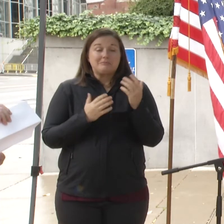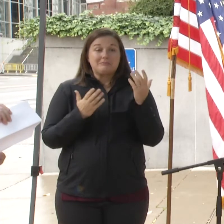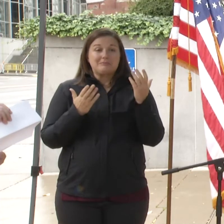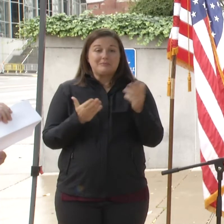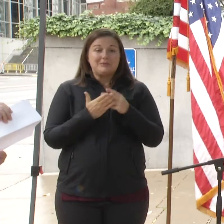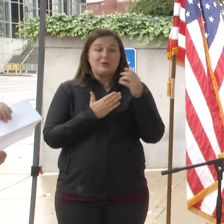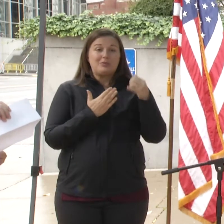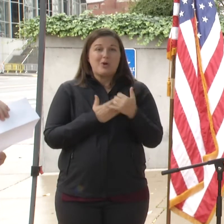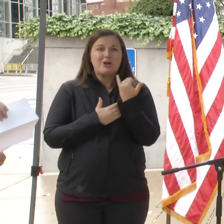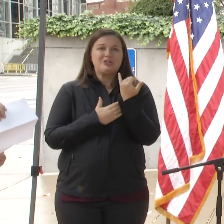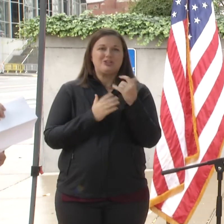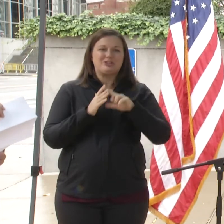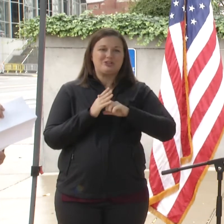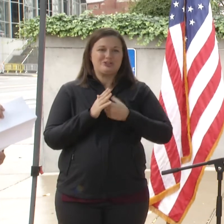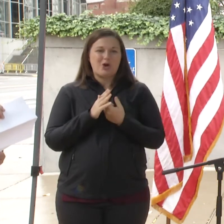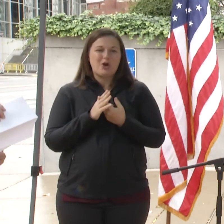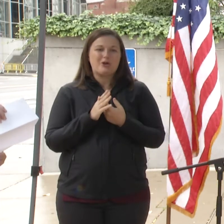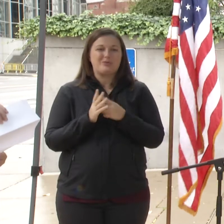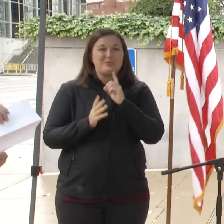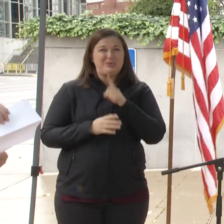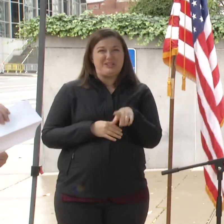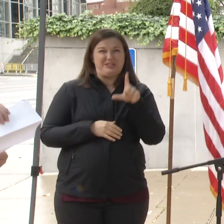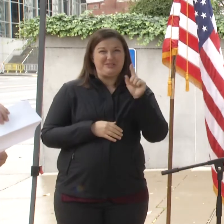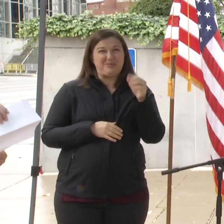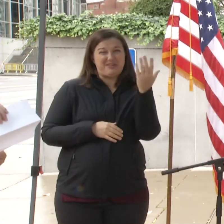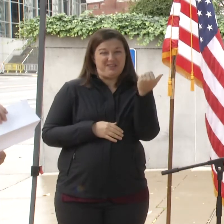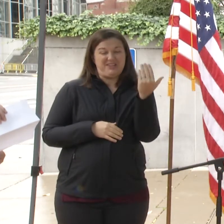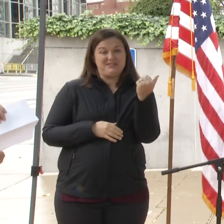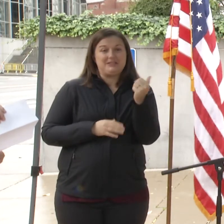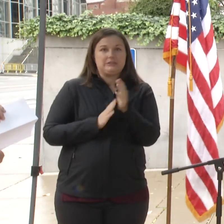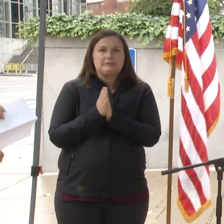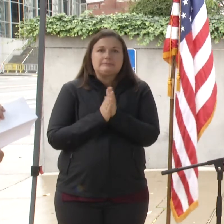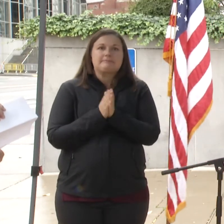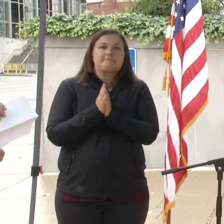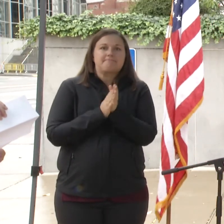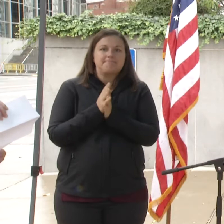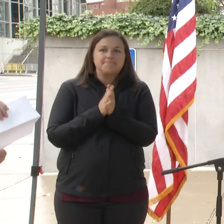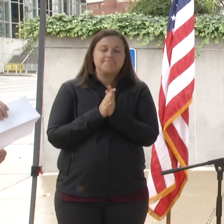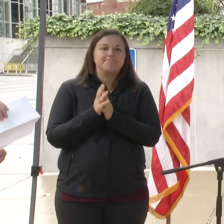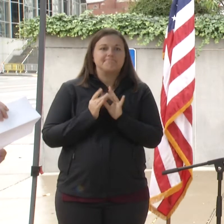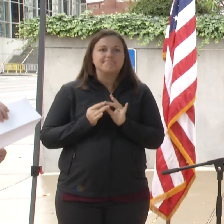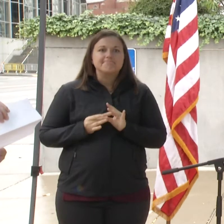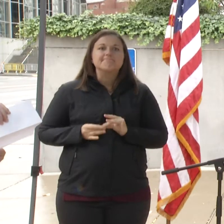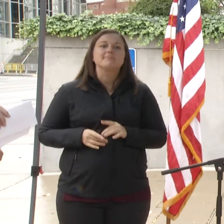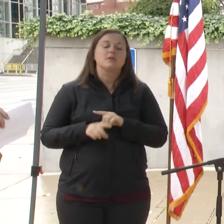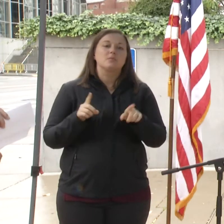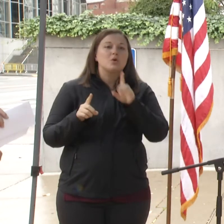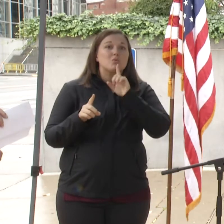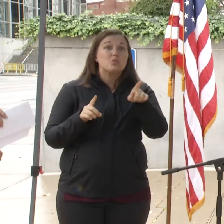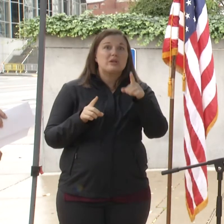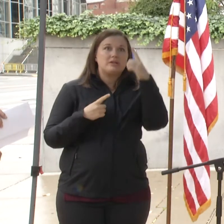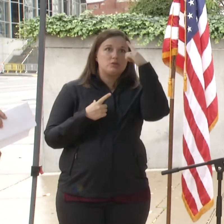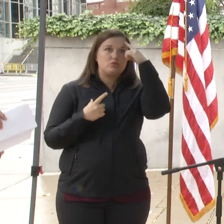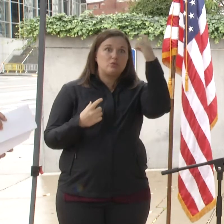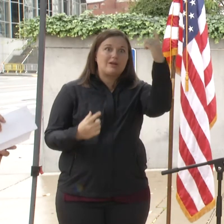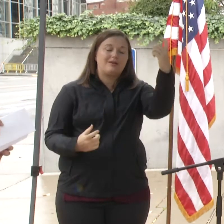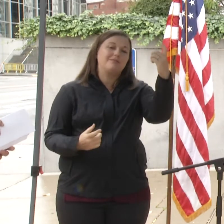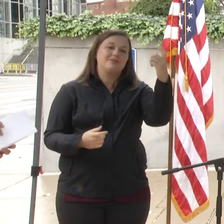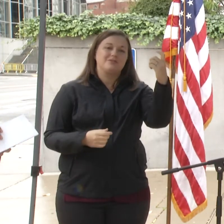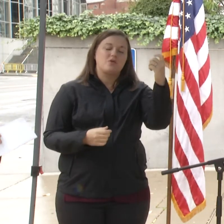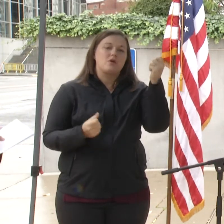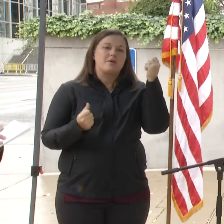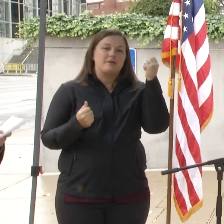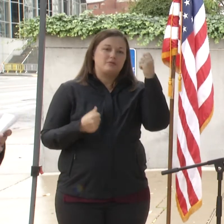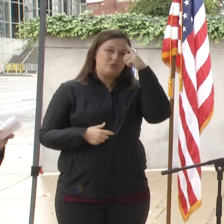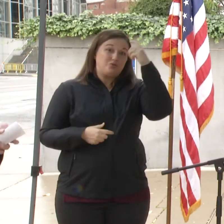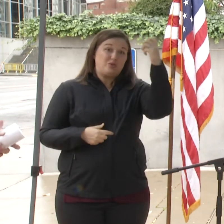This project started in earnest in 2015, but it's really been a dream for decades to connect the Great